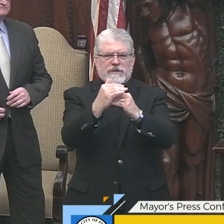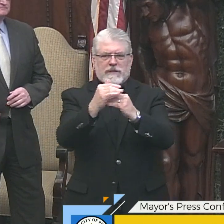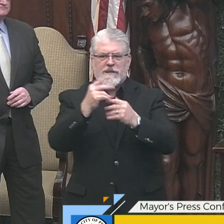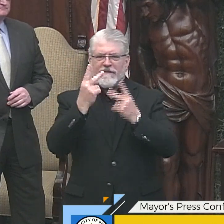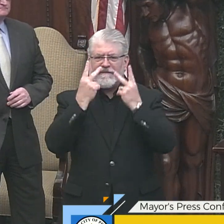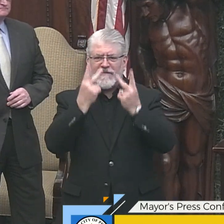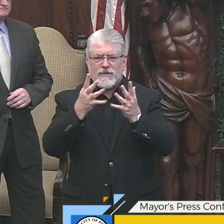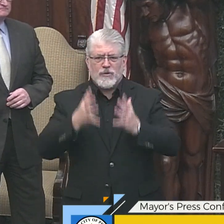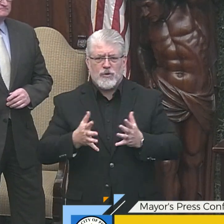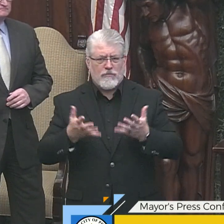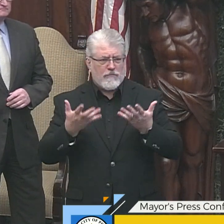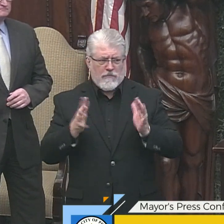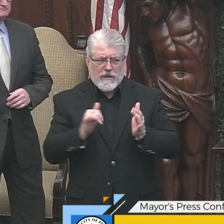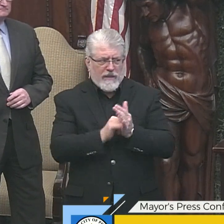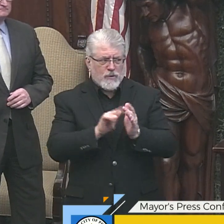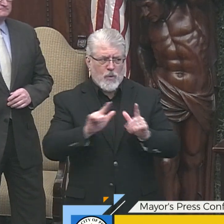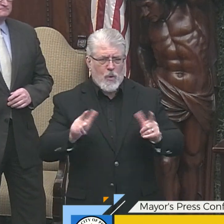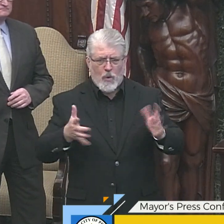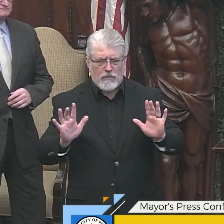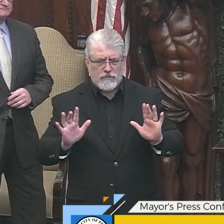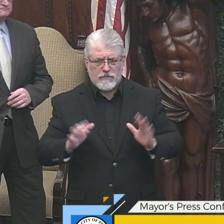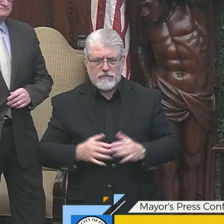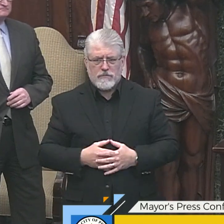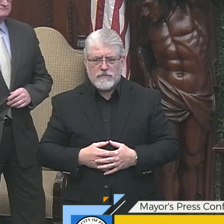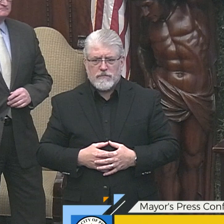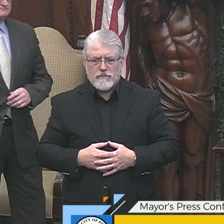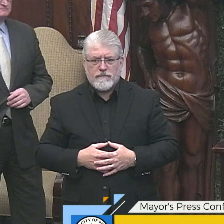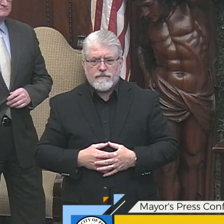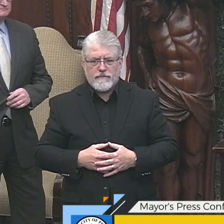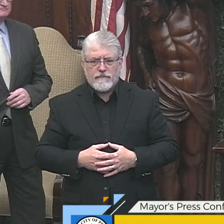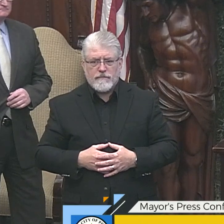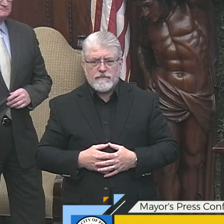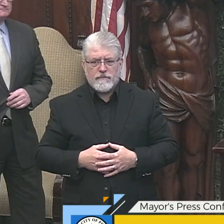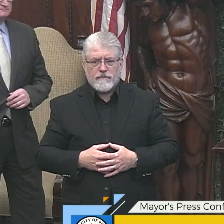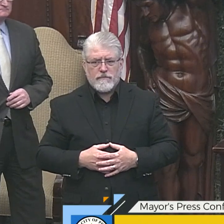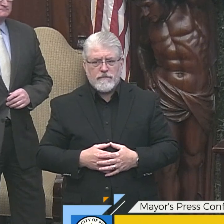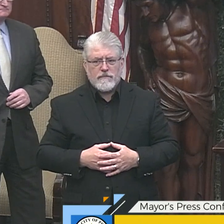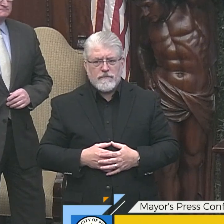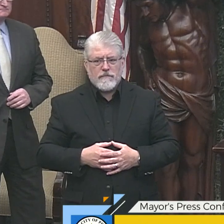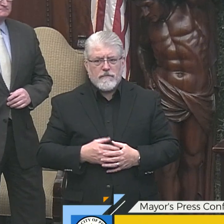have areas to quarantine inmates should they show